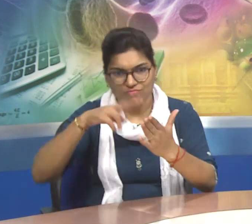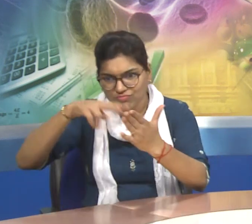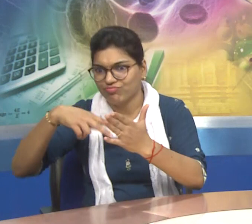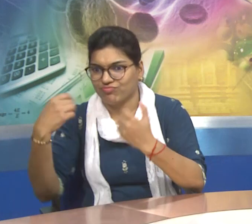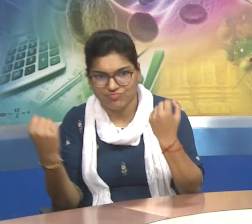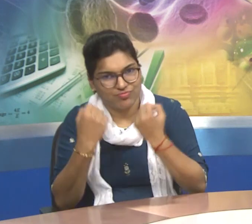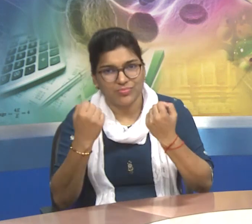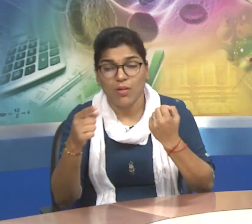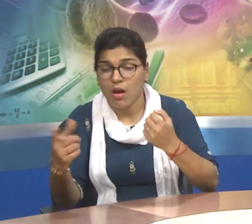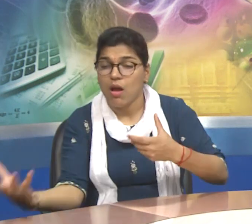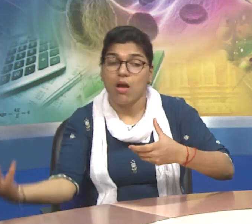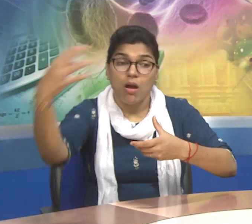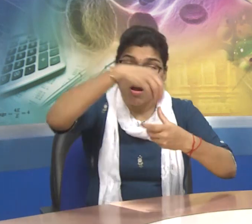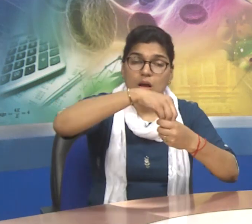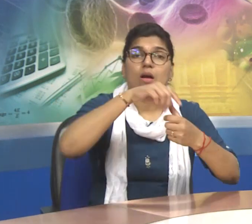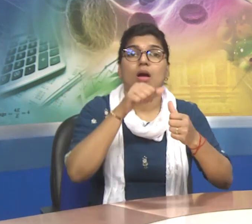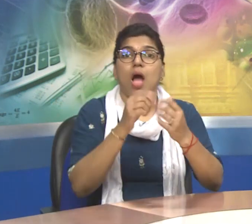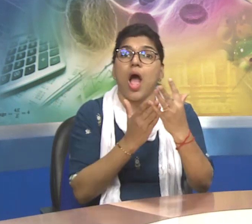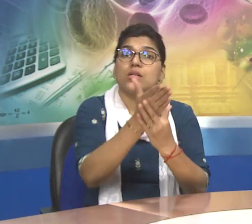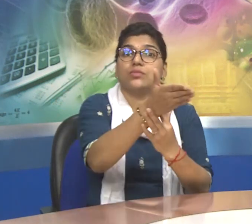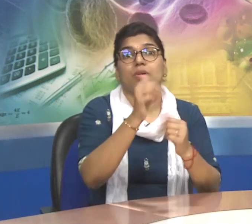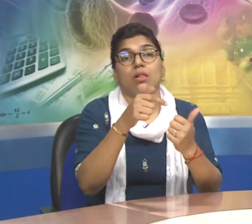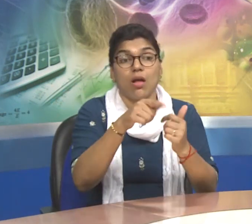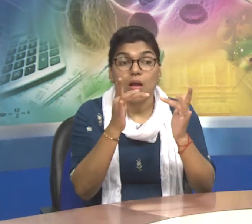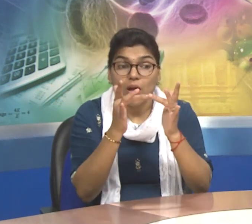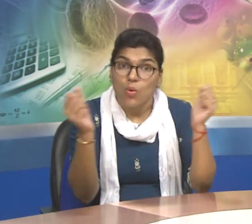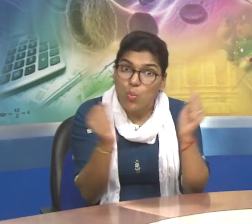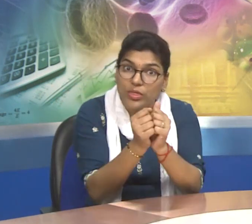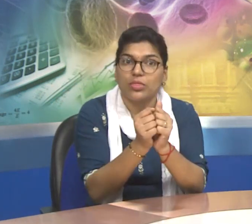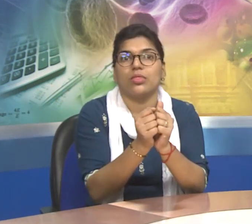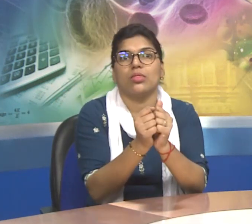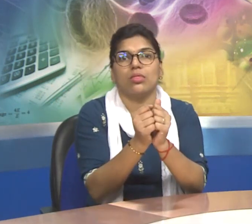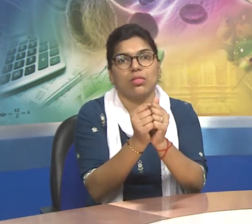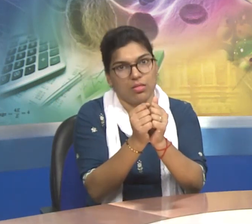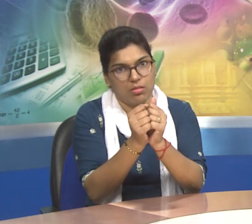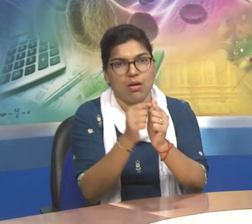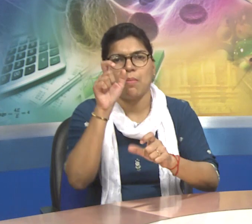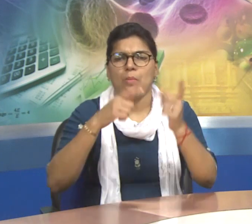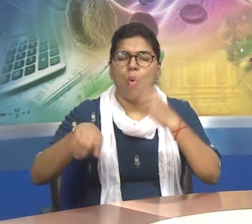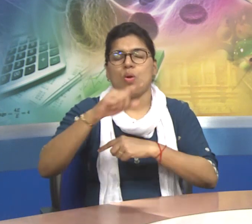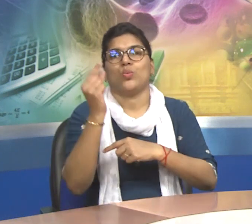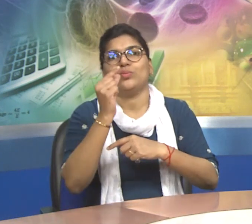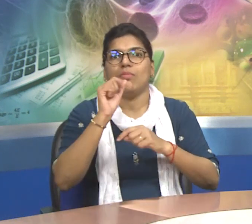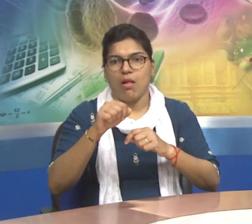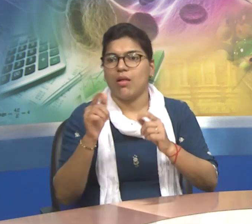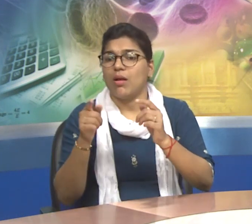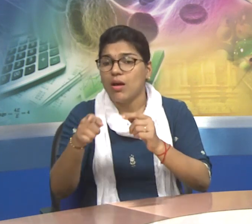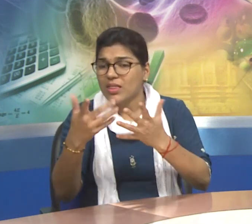resources. Before, these online databases were available as printed sources or